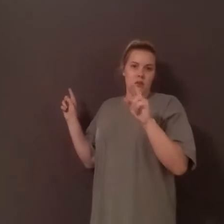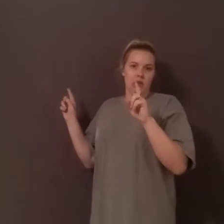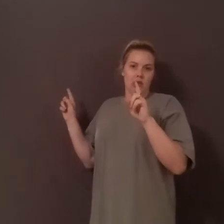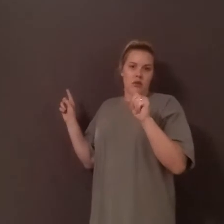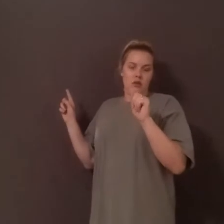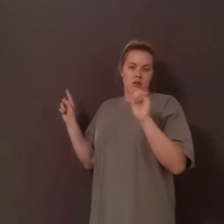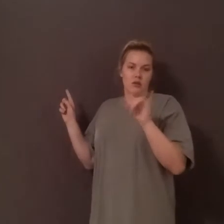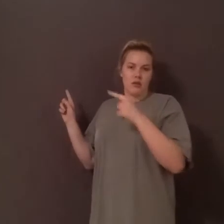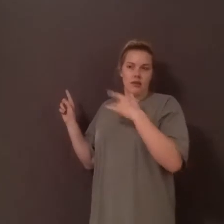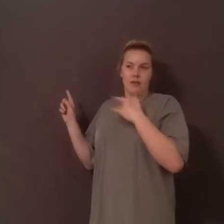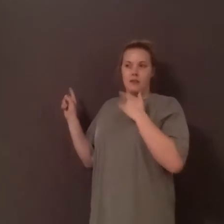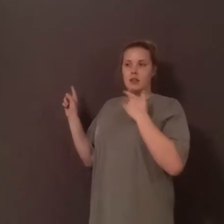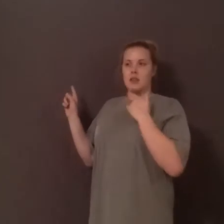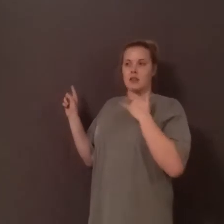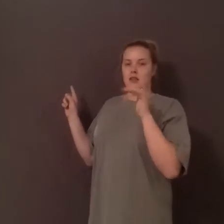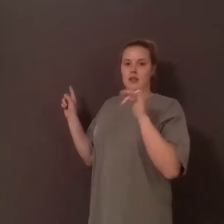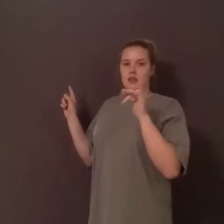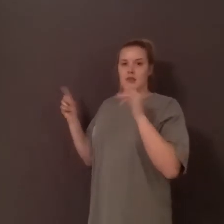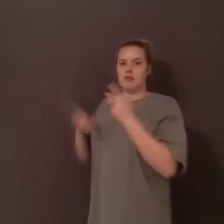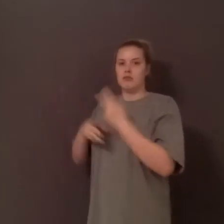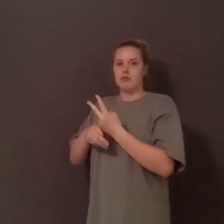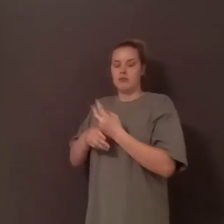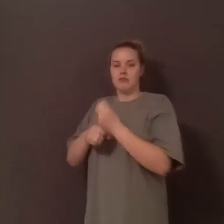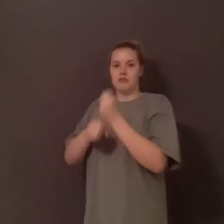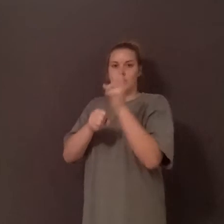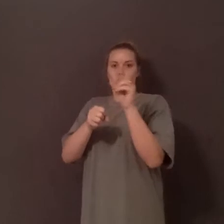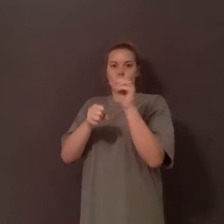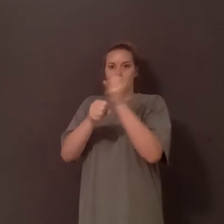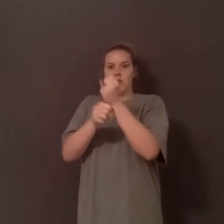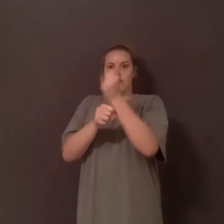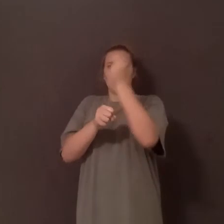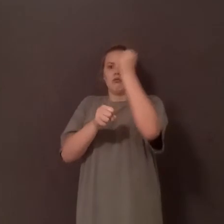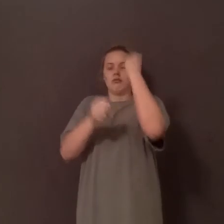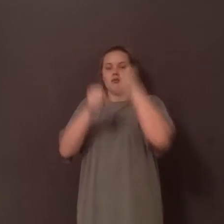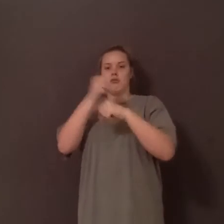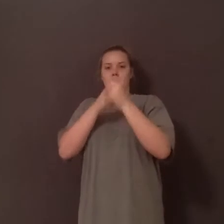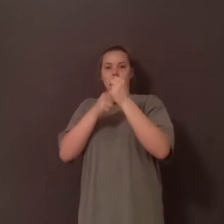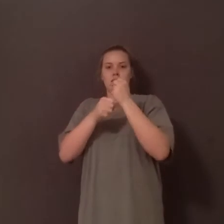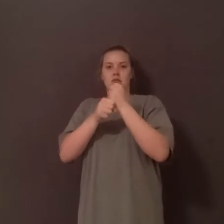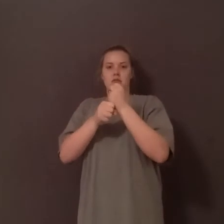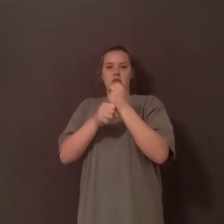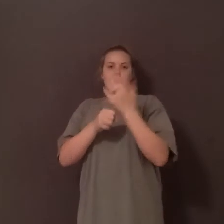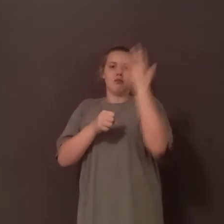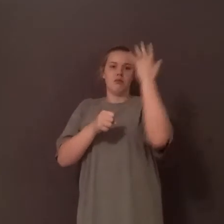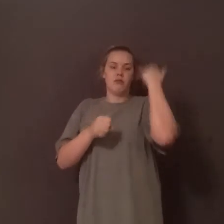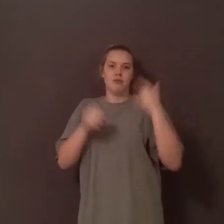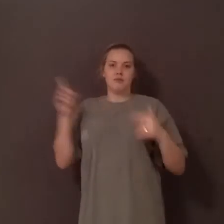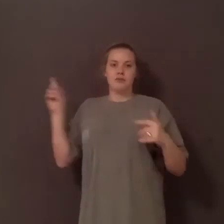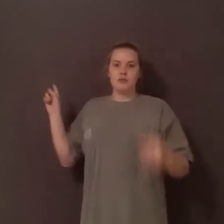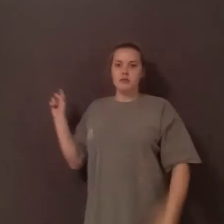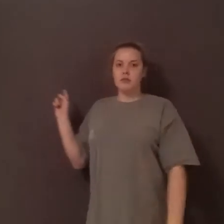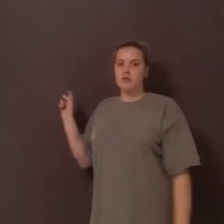was when he was inside the church. And we're using this rare bit of footage because he was there